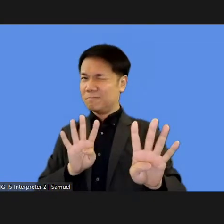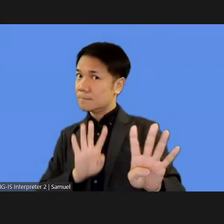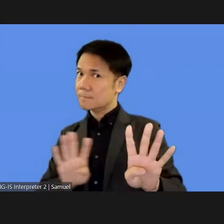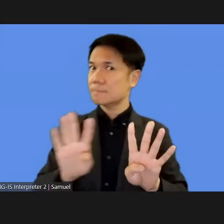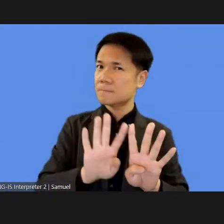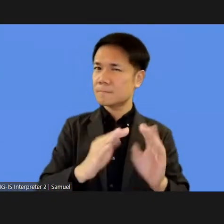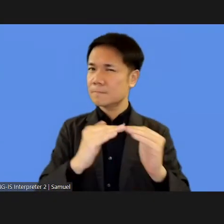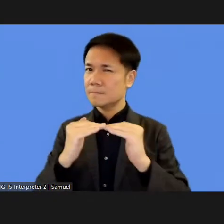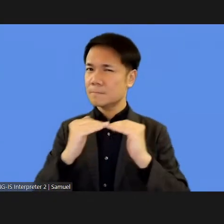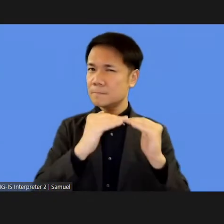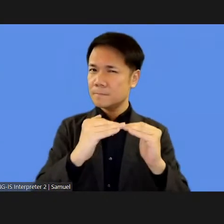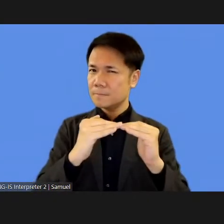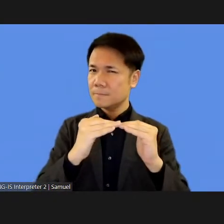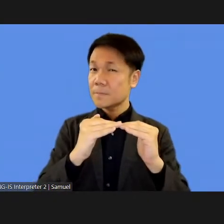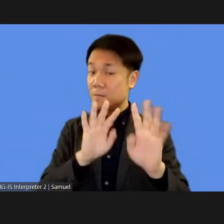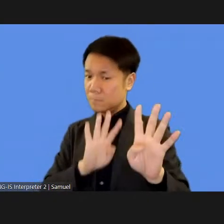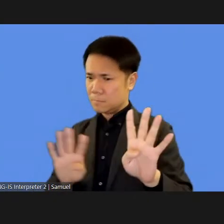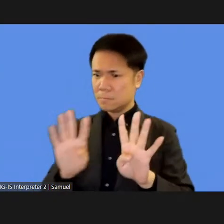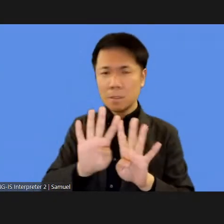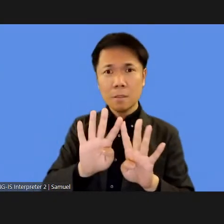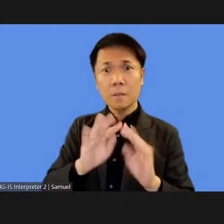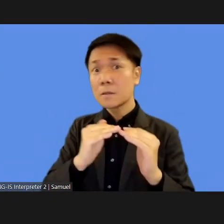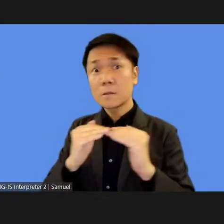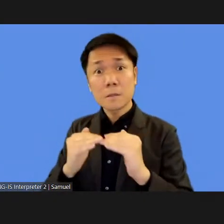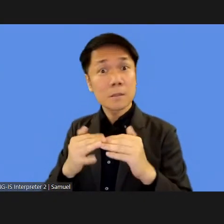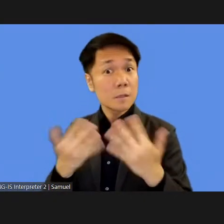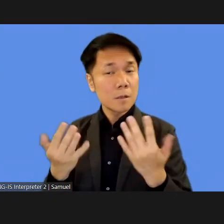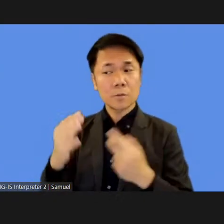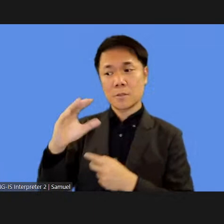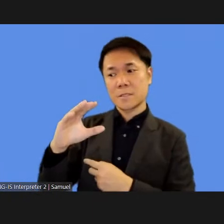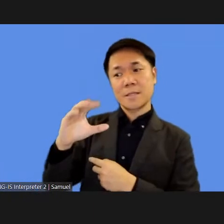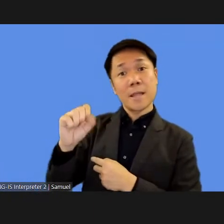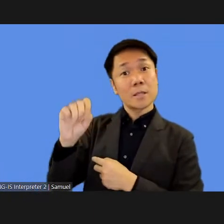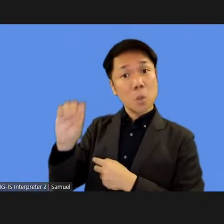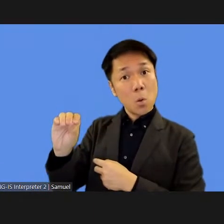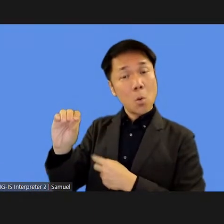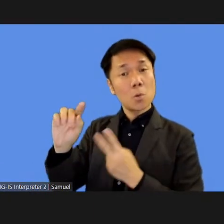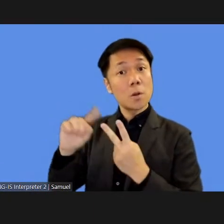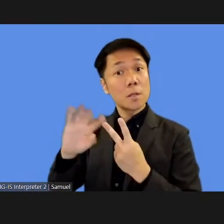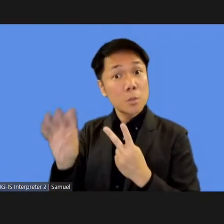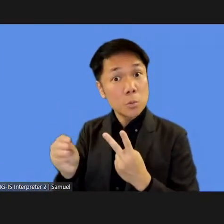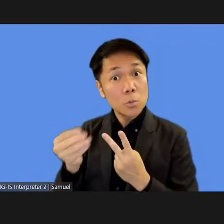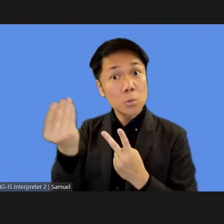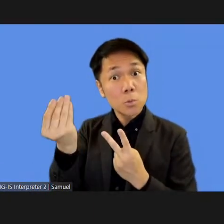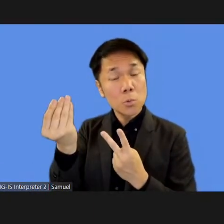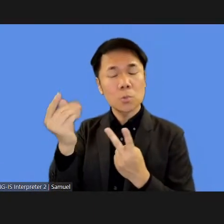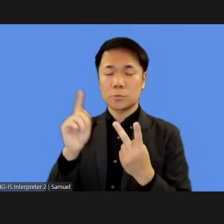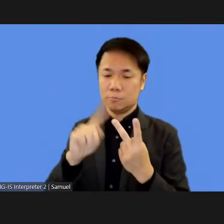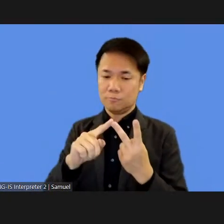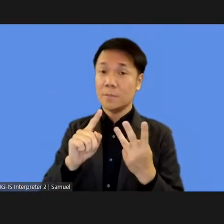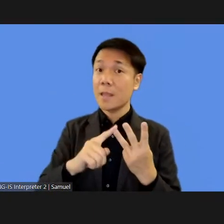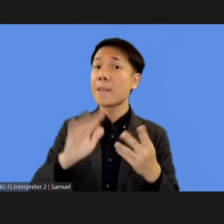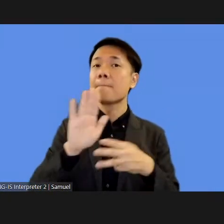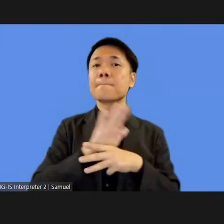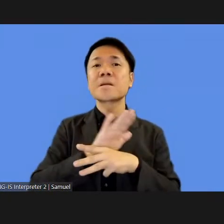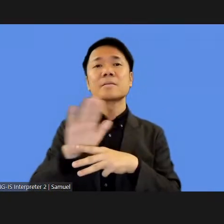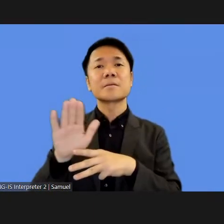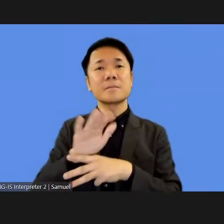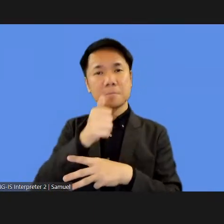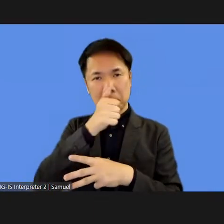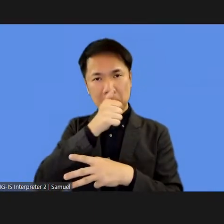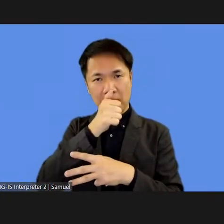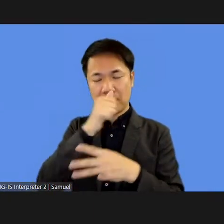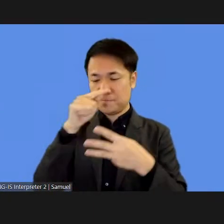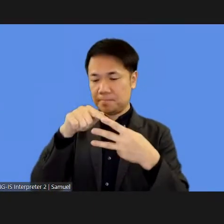civil society, like the Honorable Mayor said, the young people, and also the private sector. Everyone should be